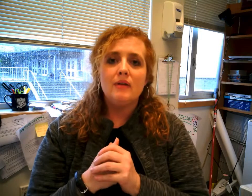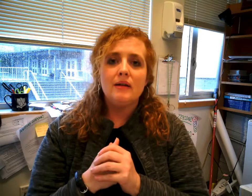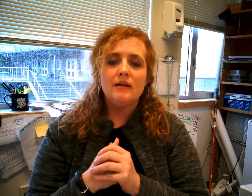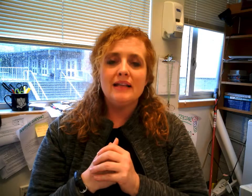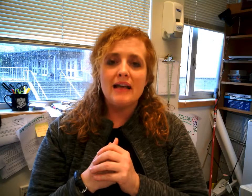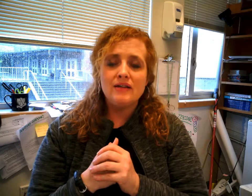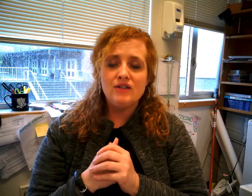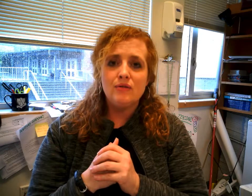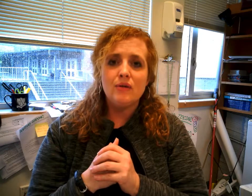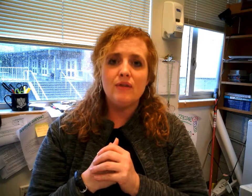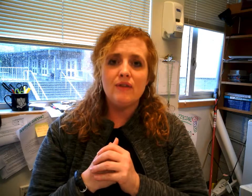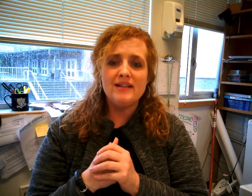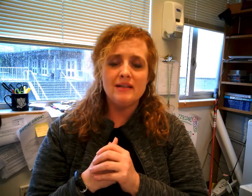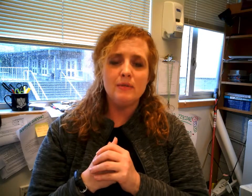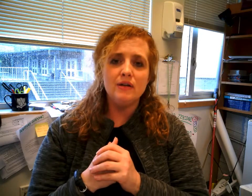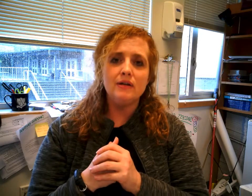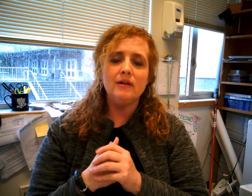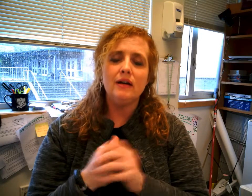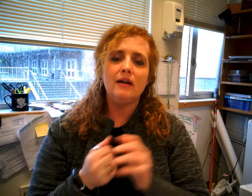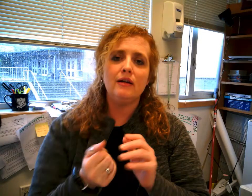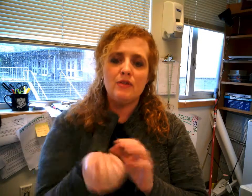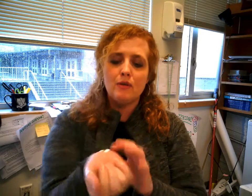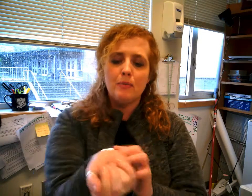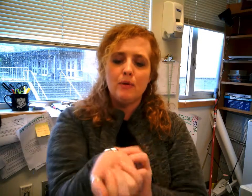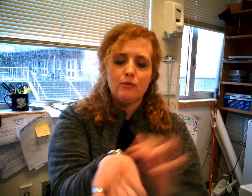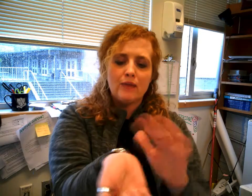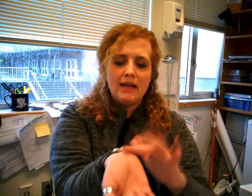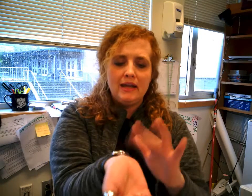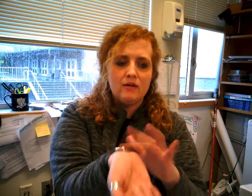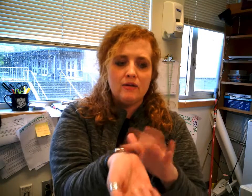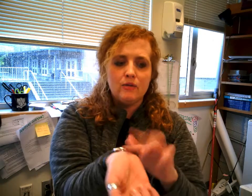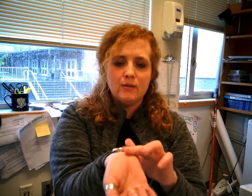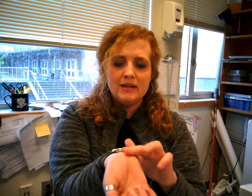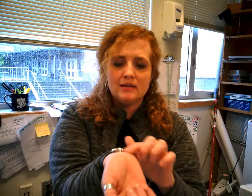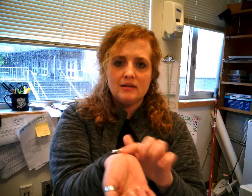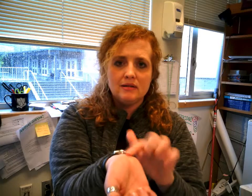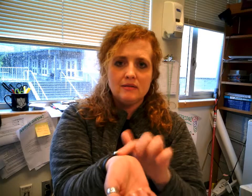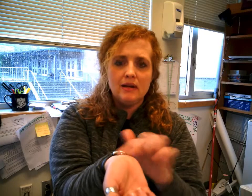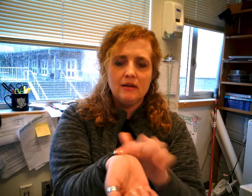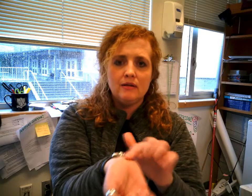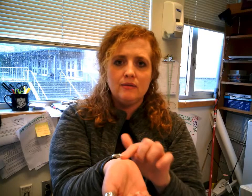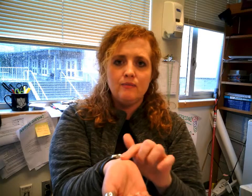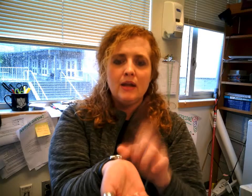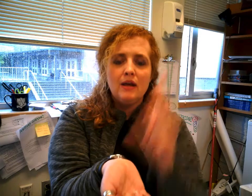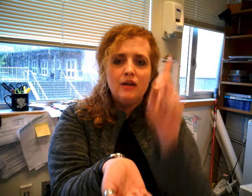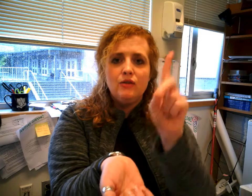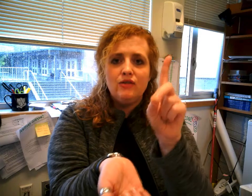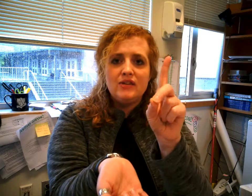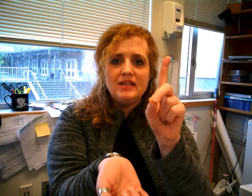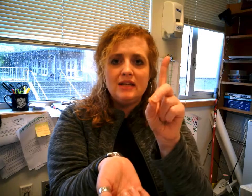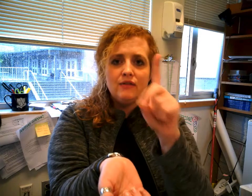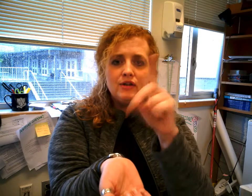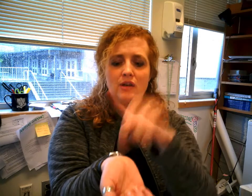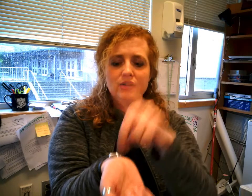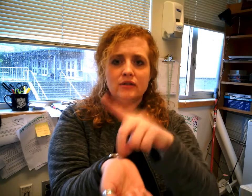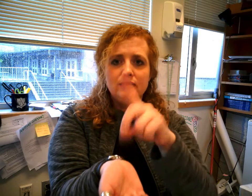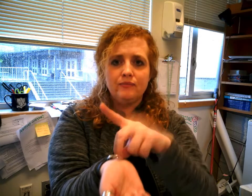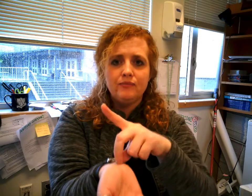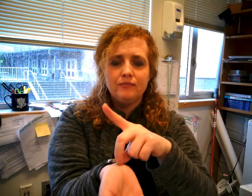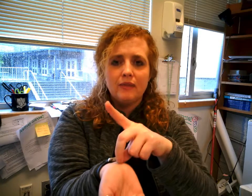The last two are very similar. They're both right here on the wrist, right here. You use a D for doctor and